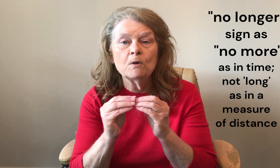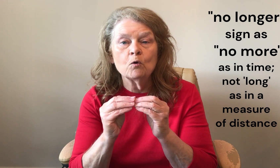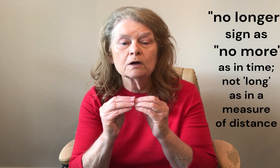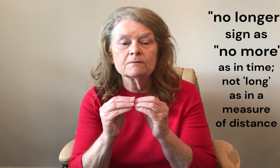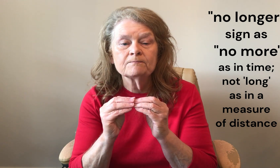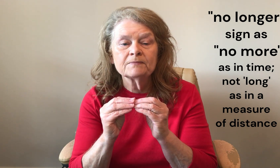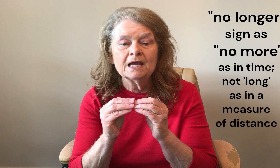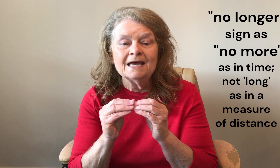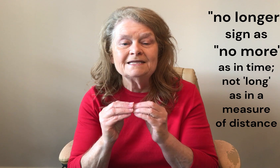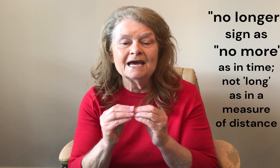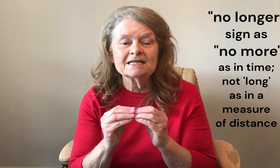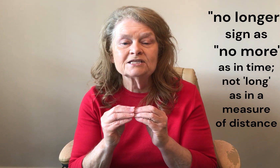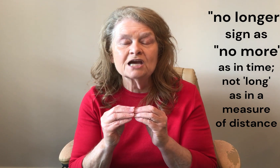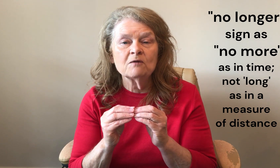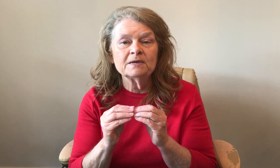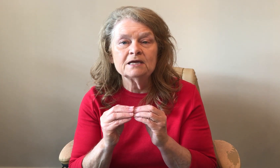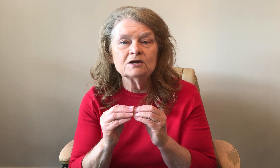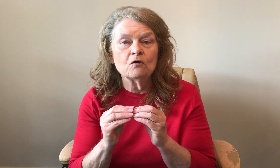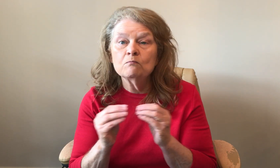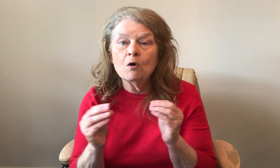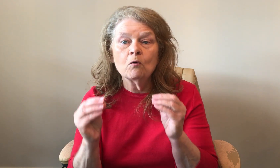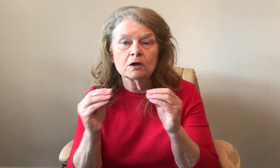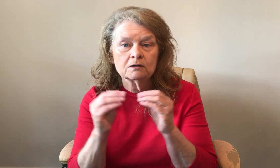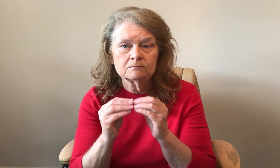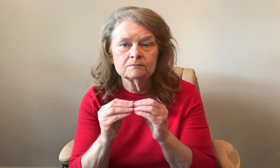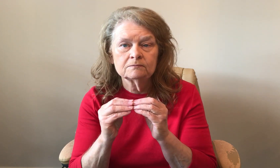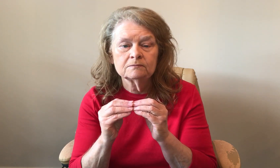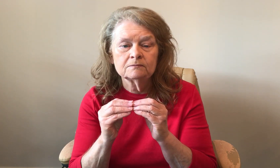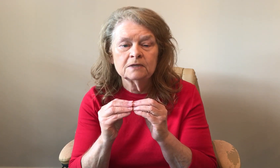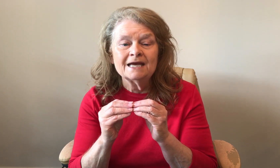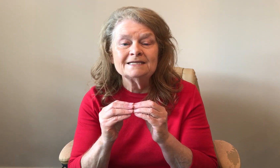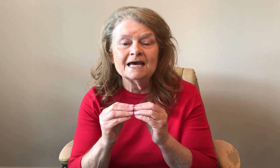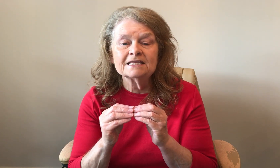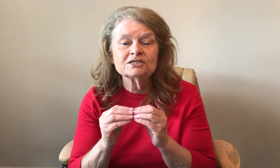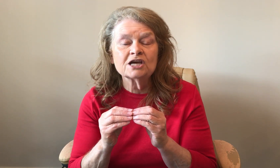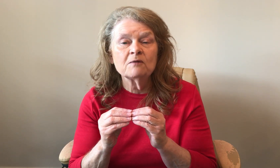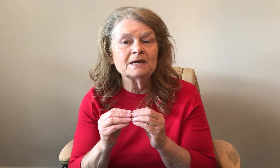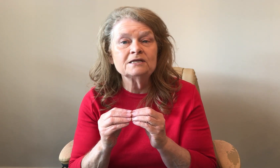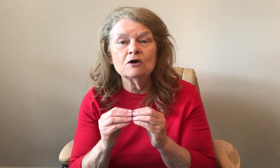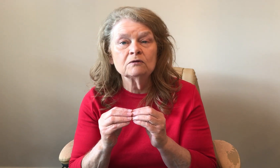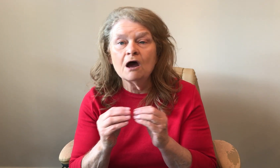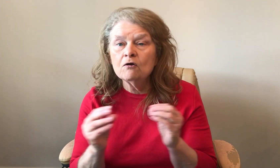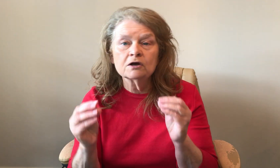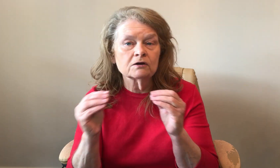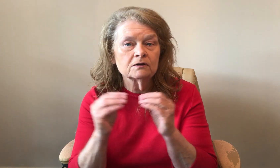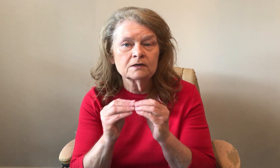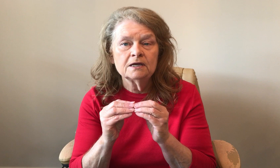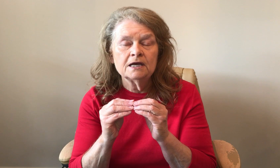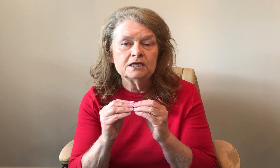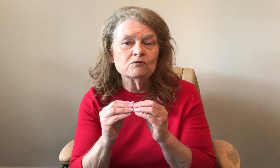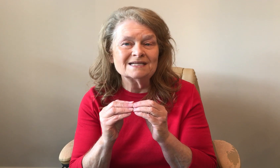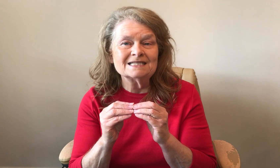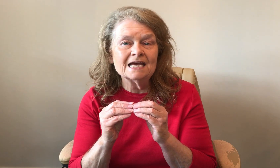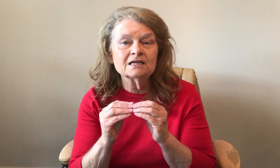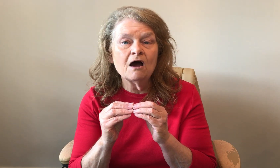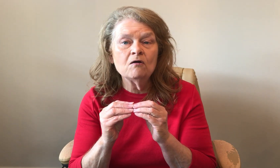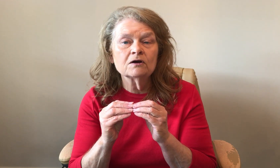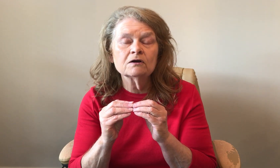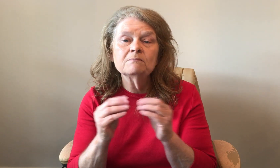More. Death shall be no more. Death shall be no longer. You would say longer, but